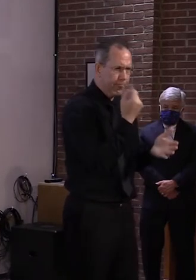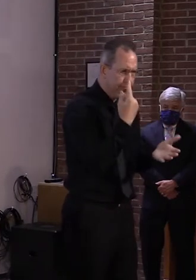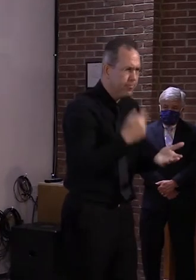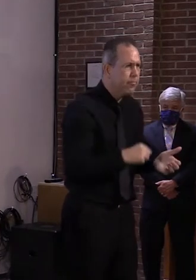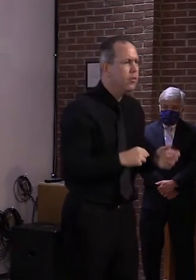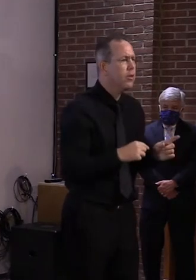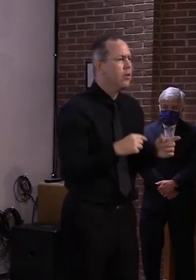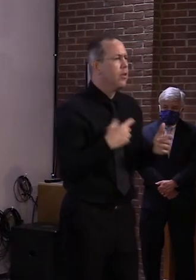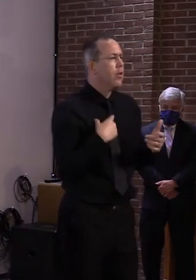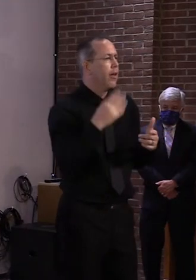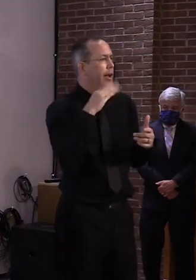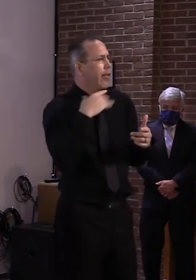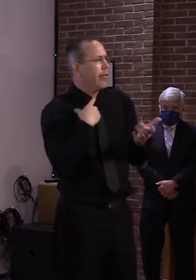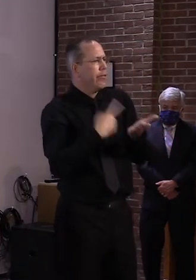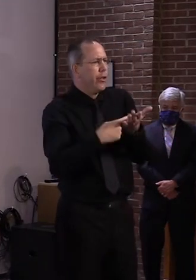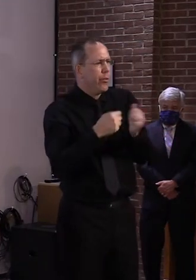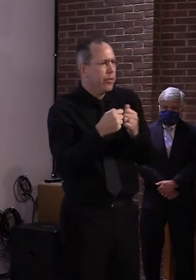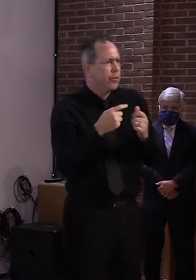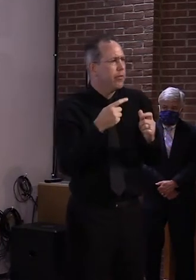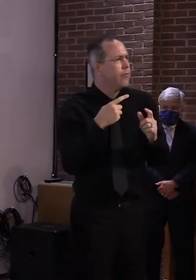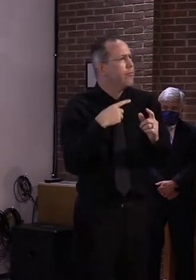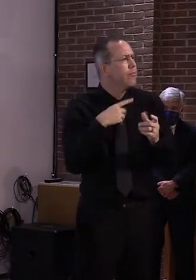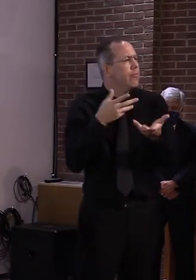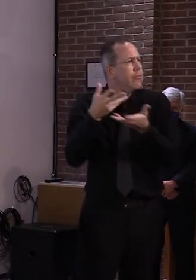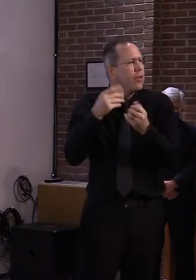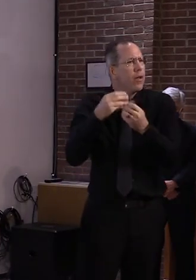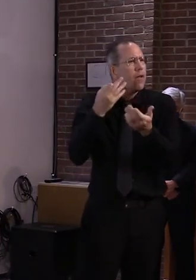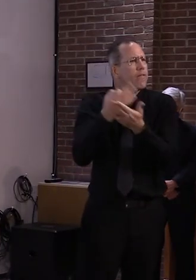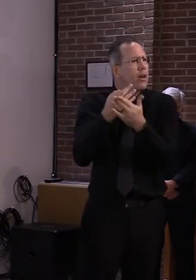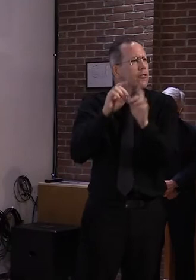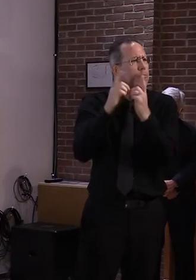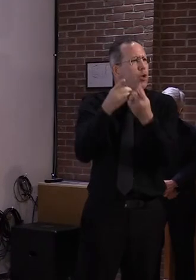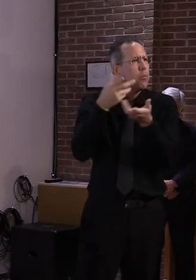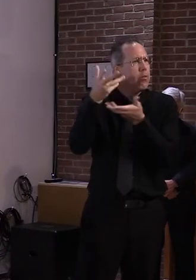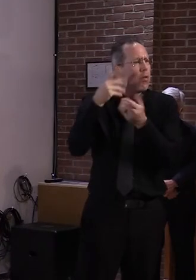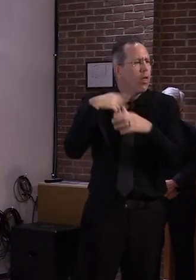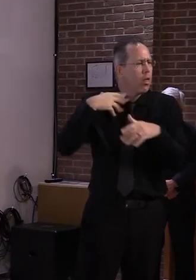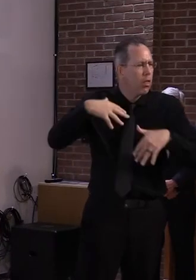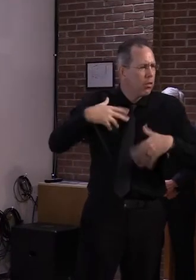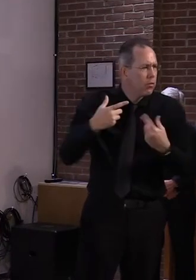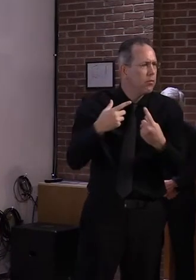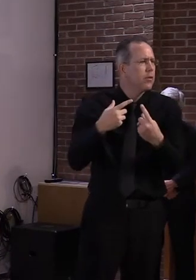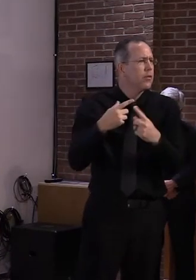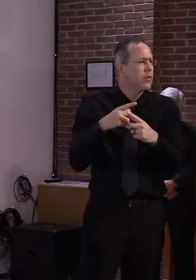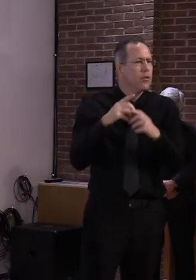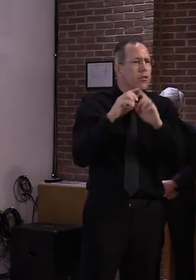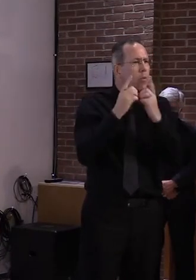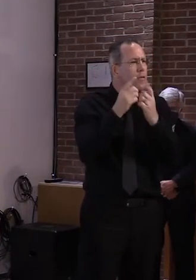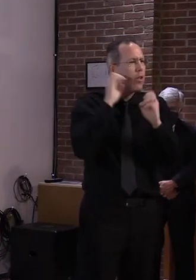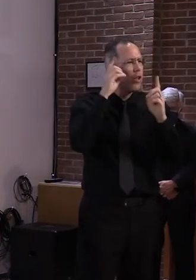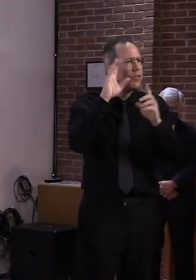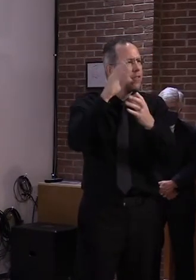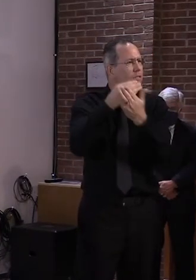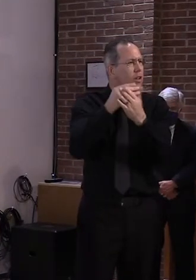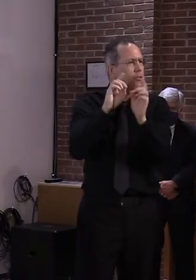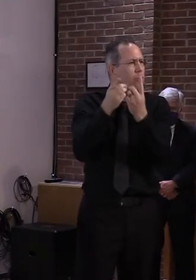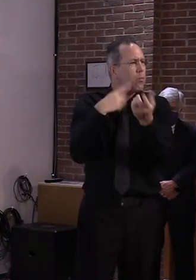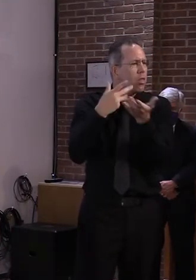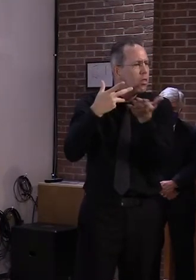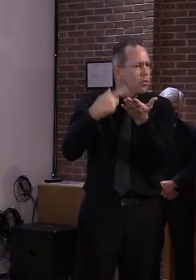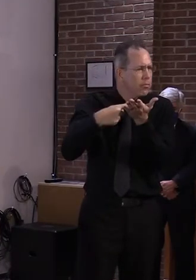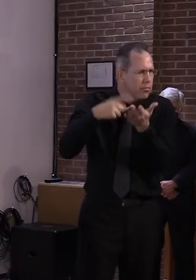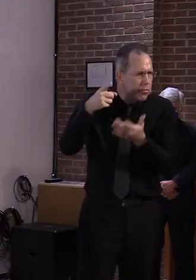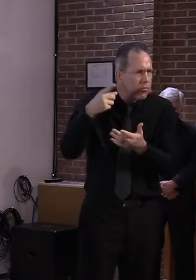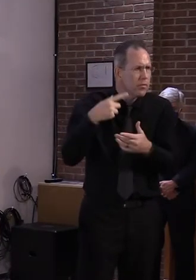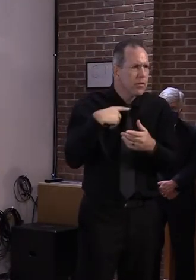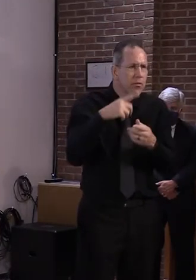with the finance department or the Secretary of Education on this issue, but